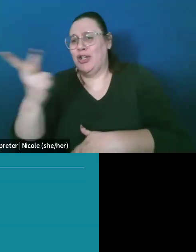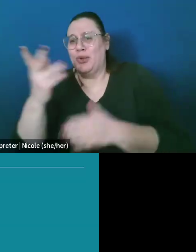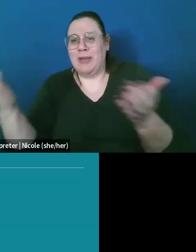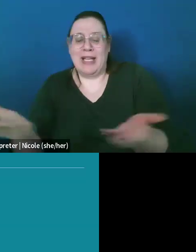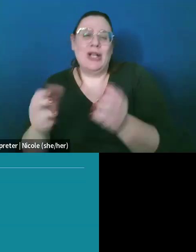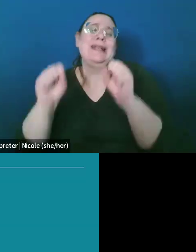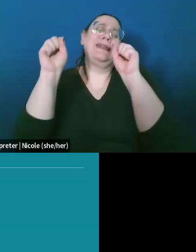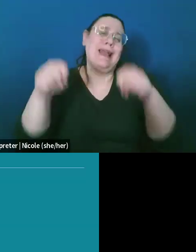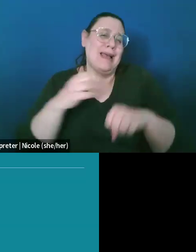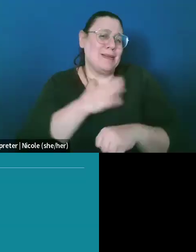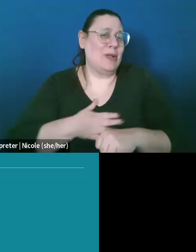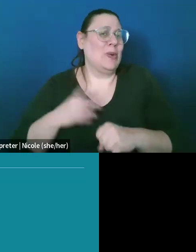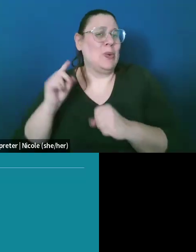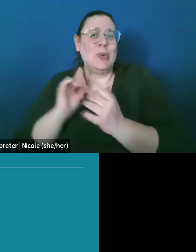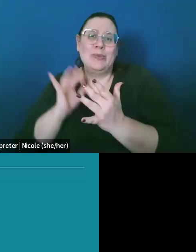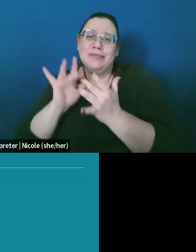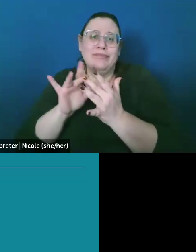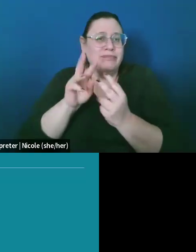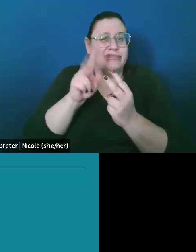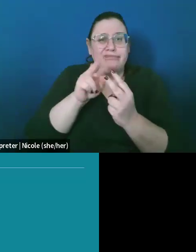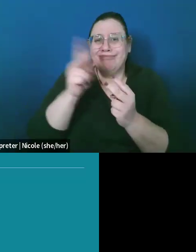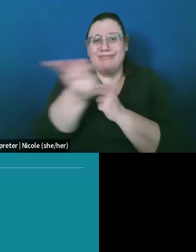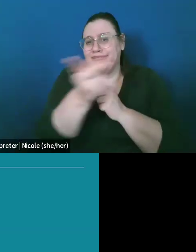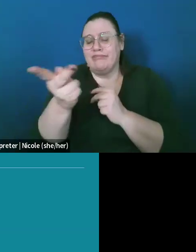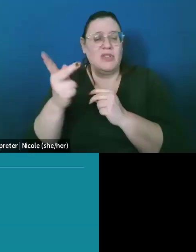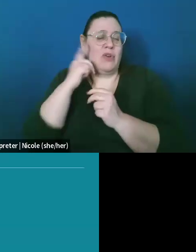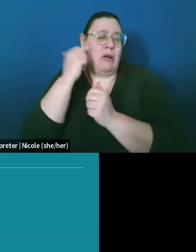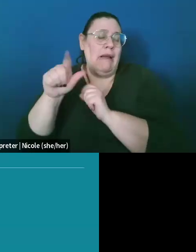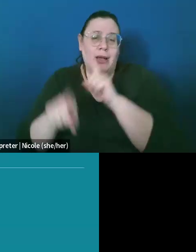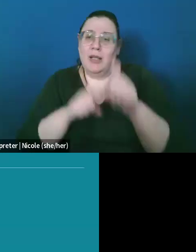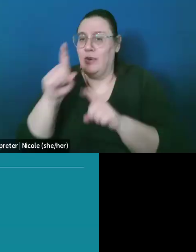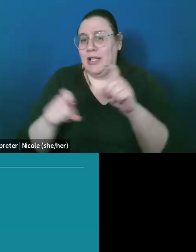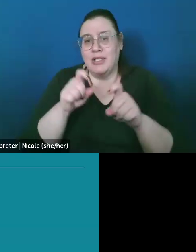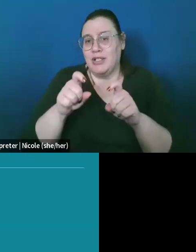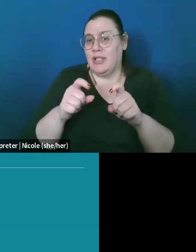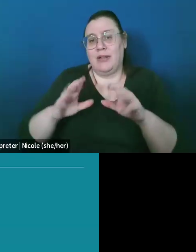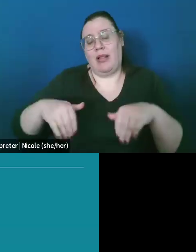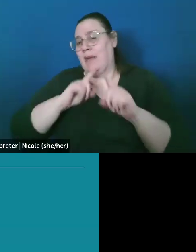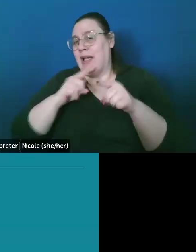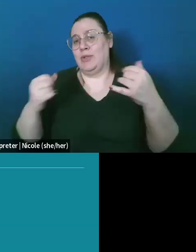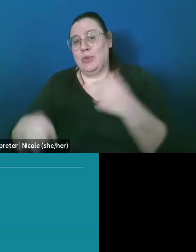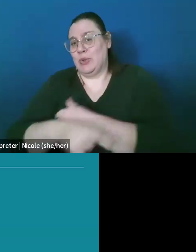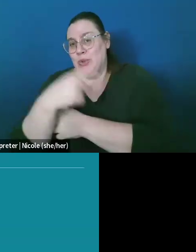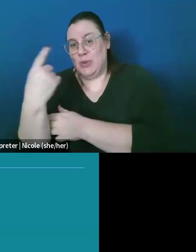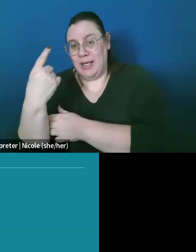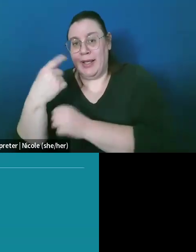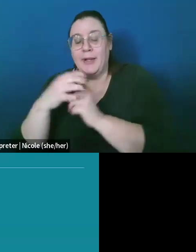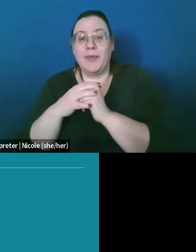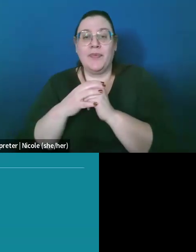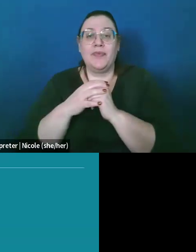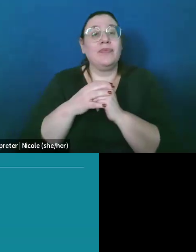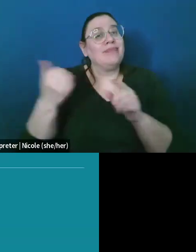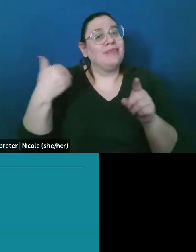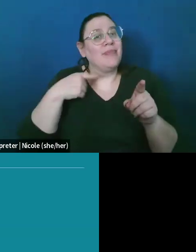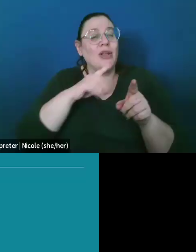yes, please reach out to either or both of them for any questions that did not get answered today. You were talking